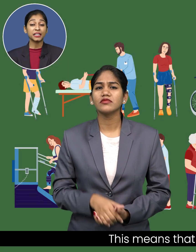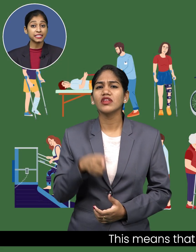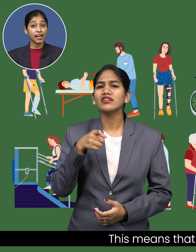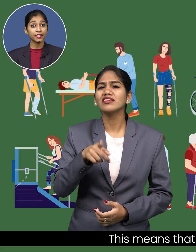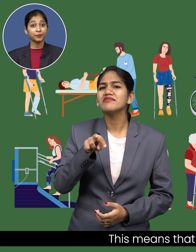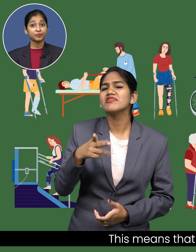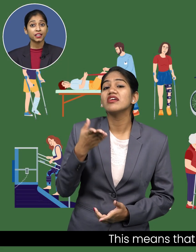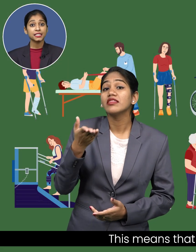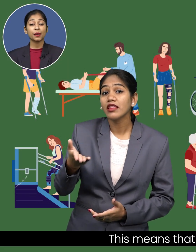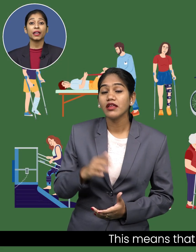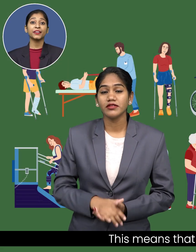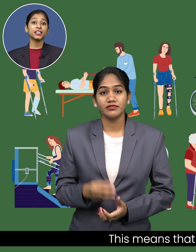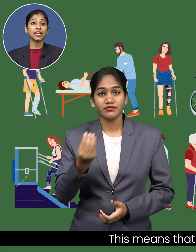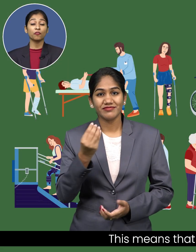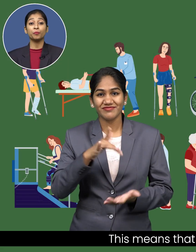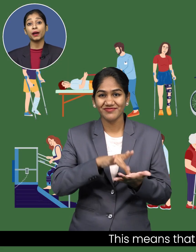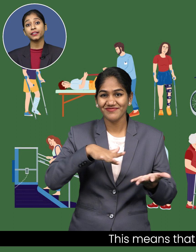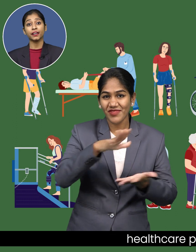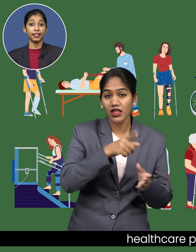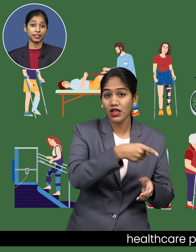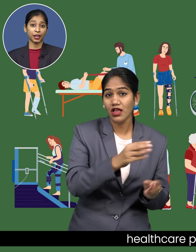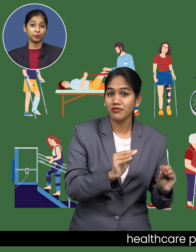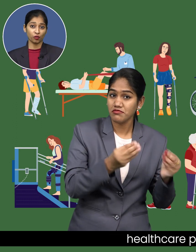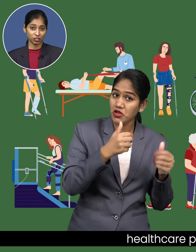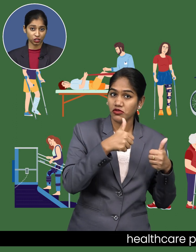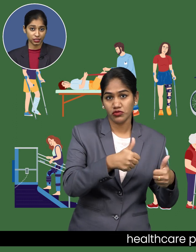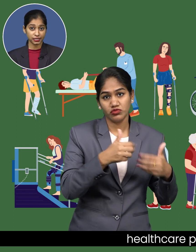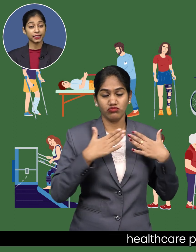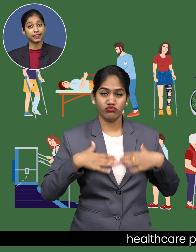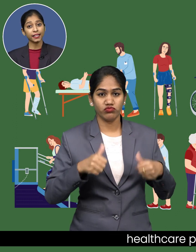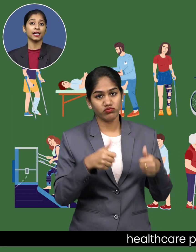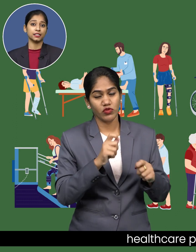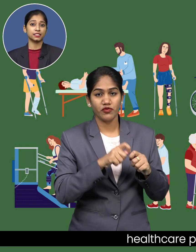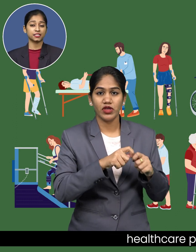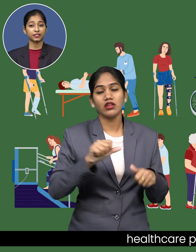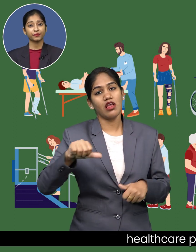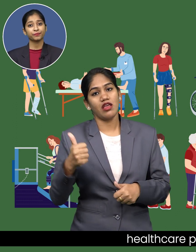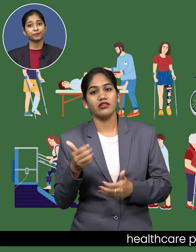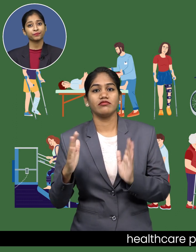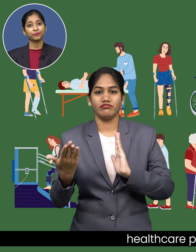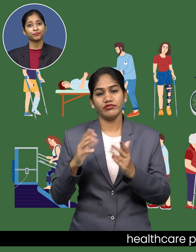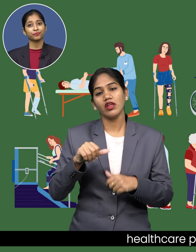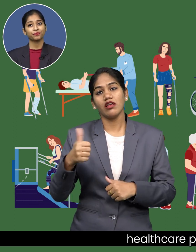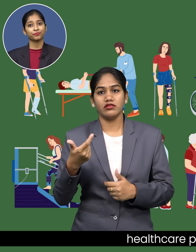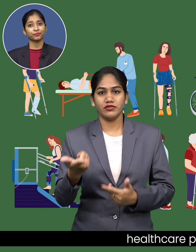This means that some areas have better healthcare provisions than others.